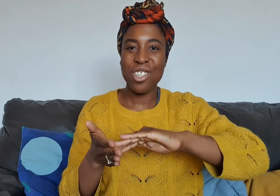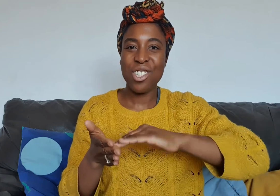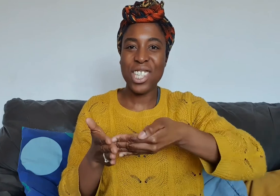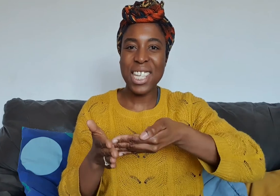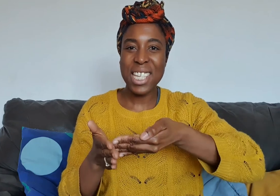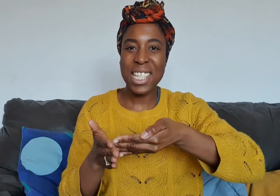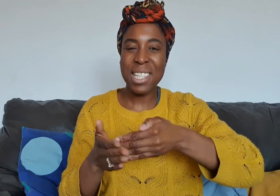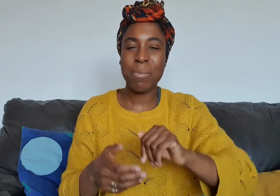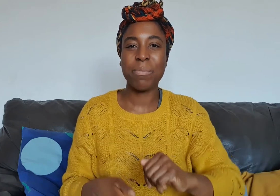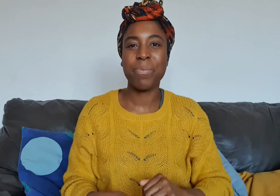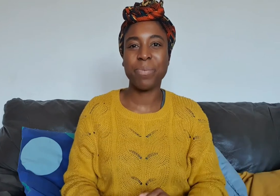Cheese.